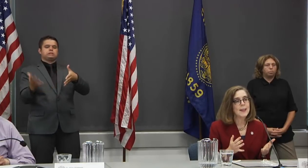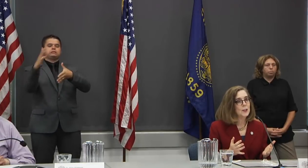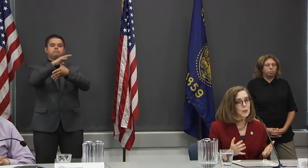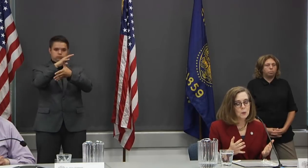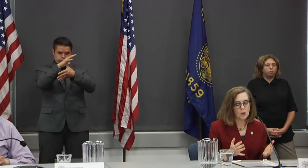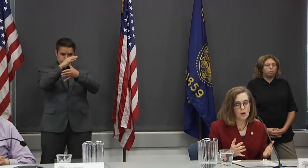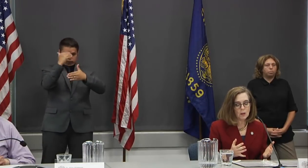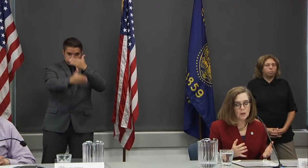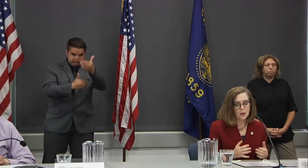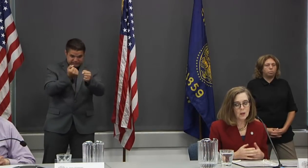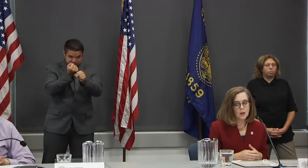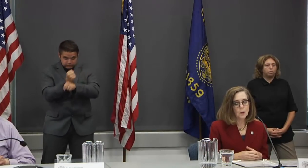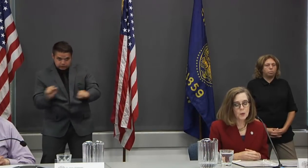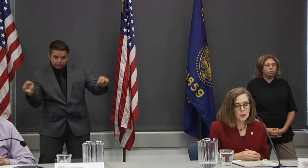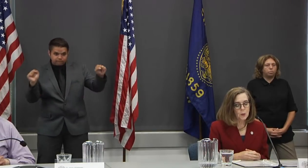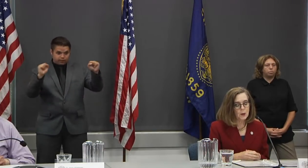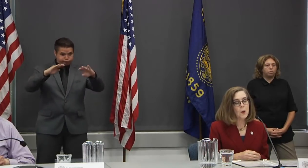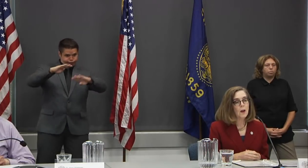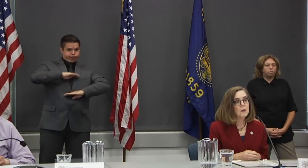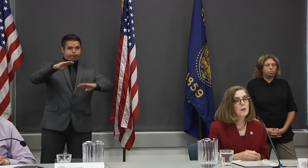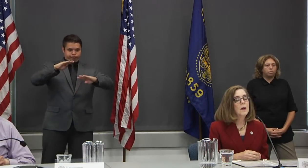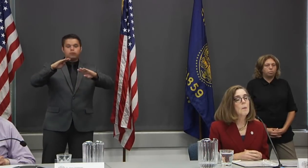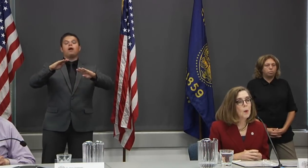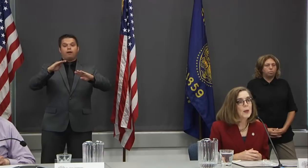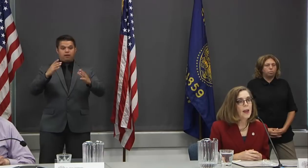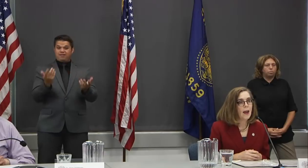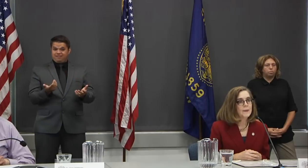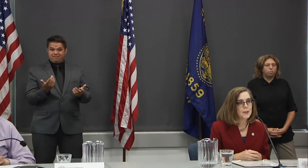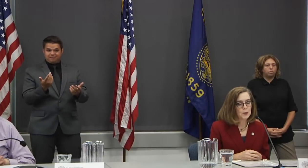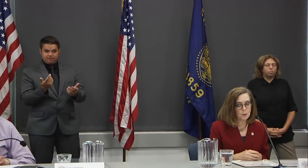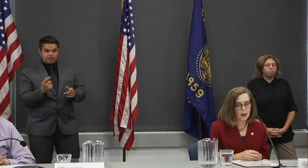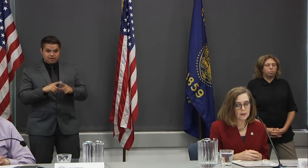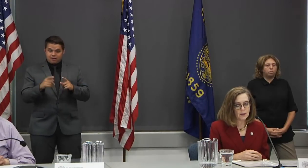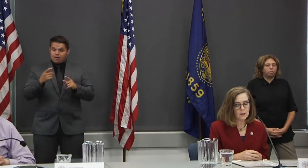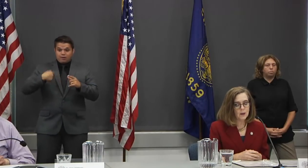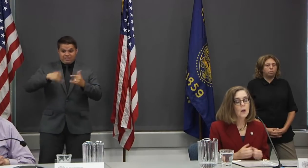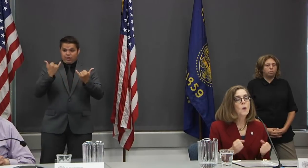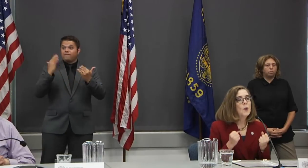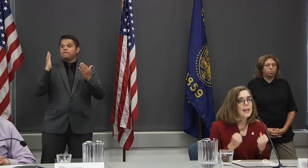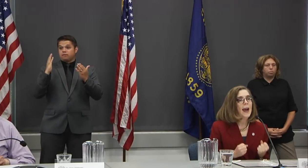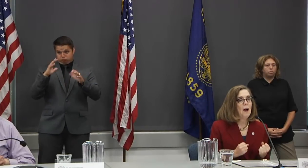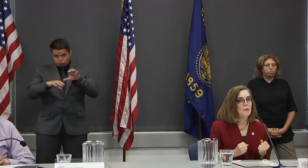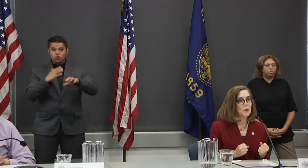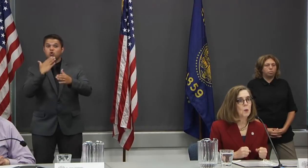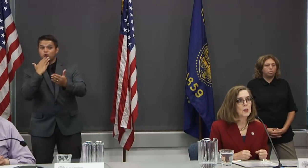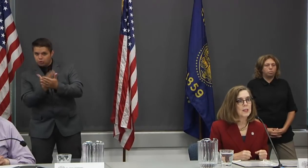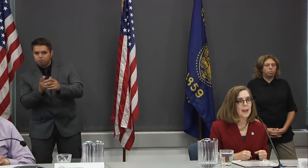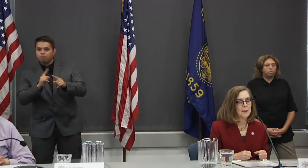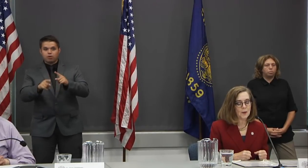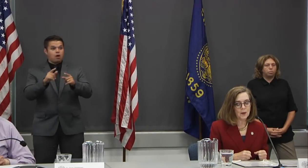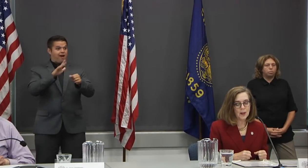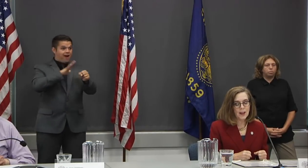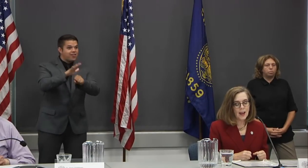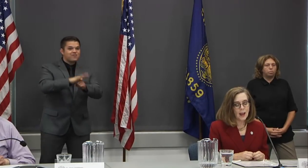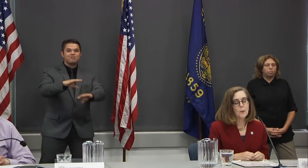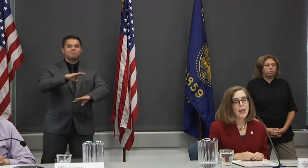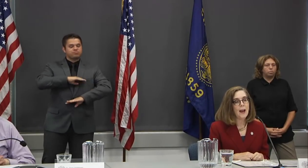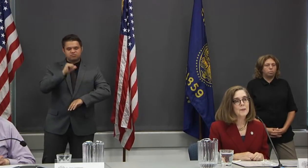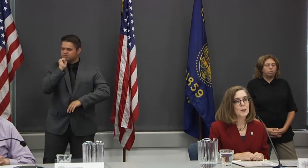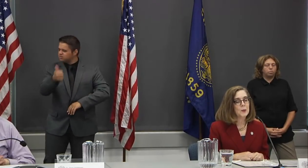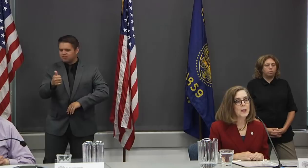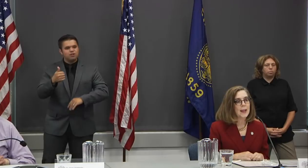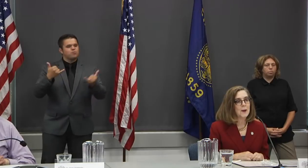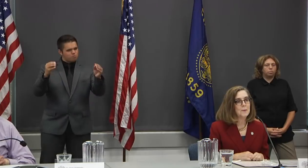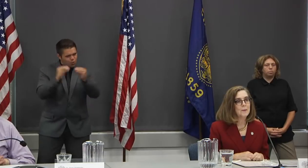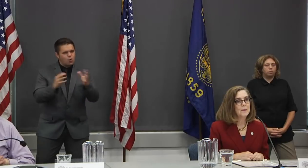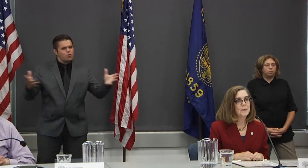going to take too long. We're doing well, but we have to do better. We have to work together, and we have